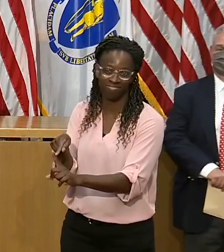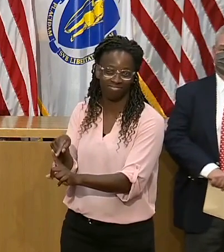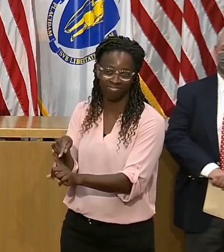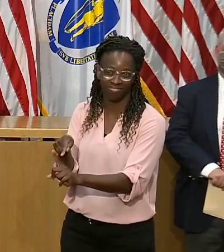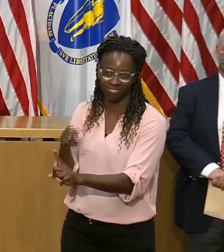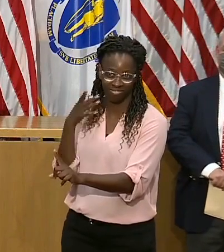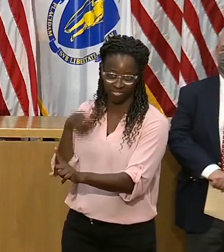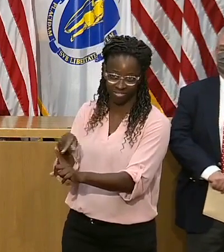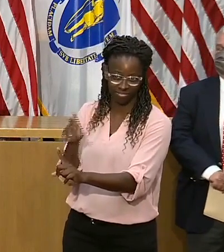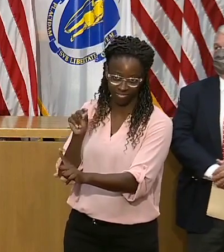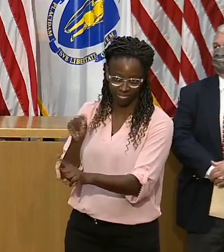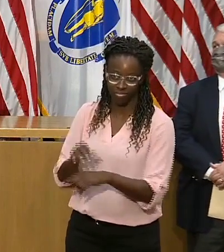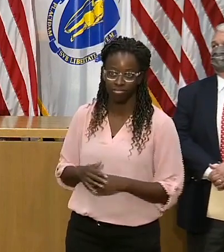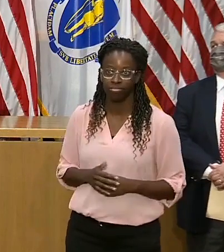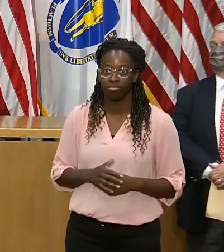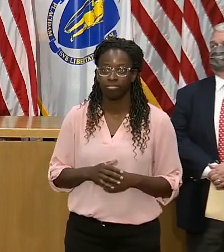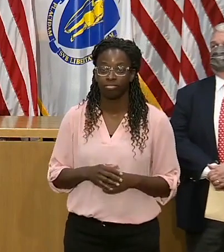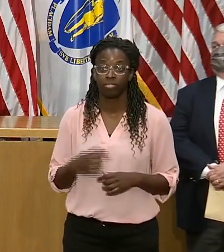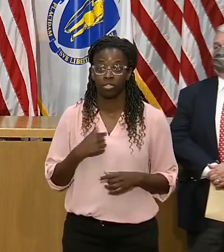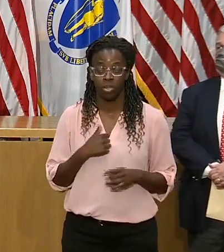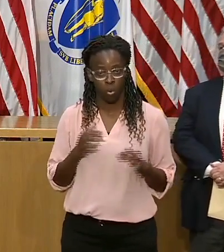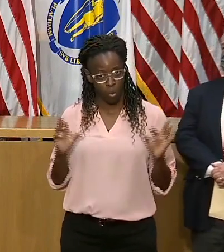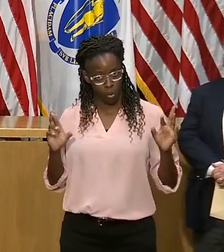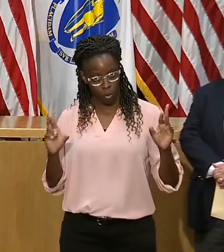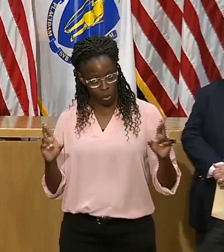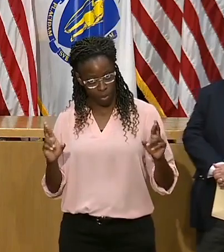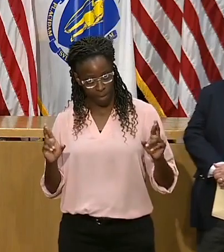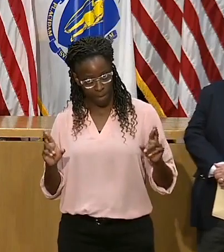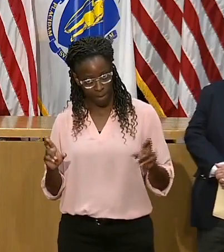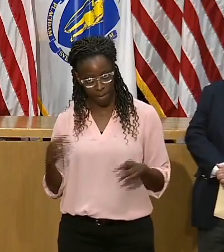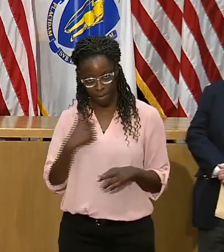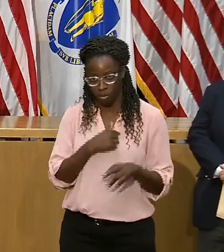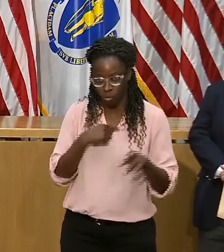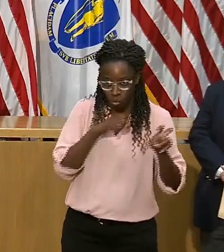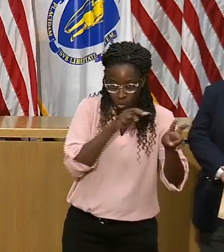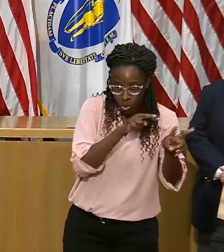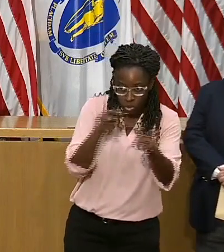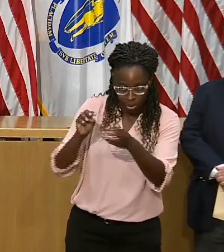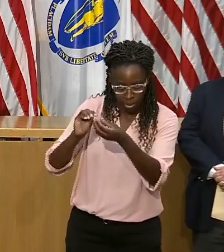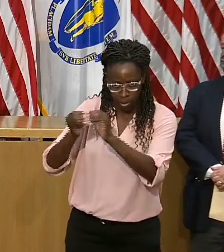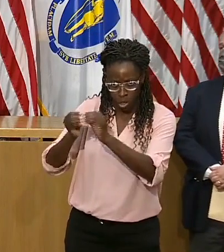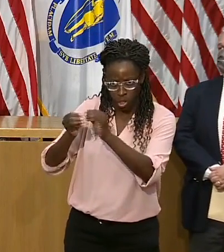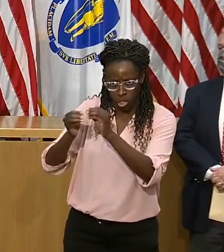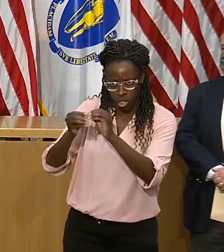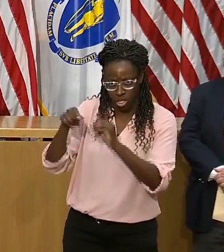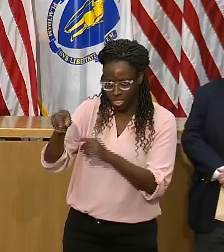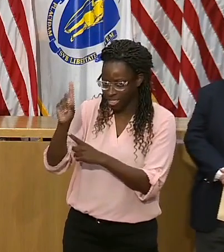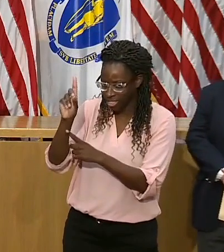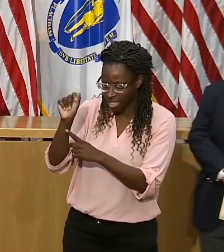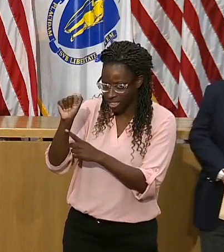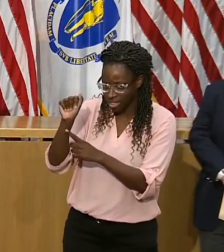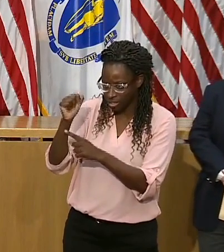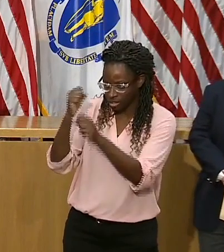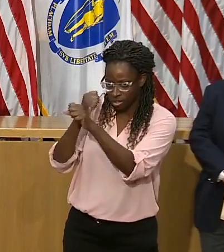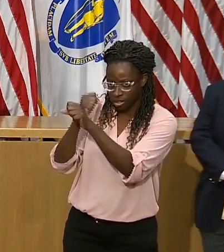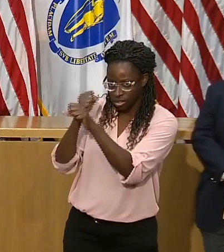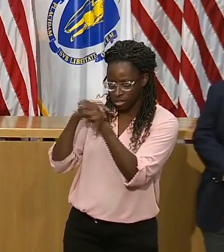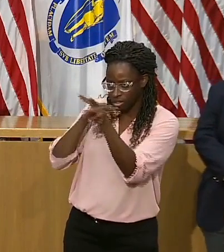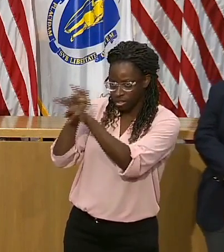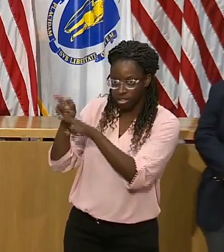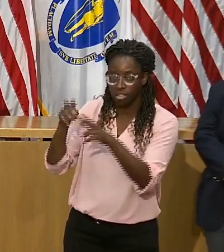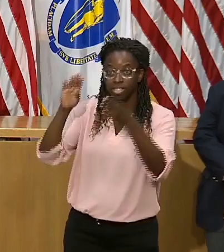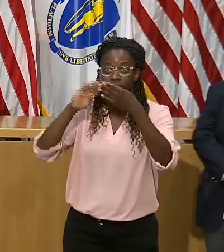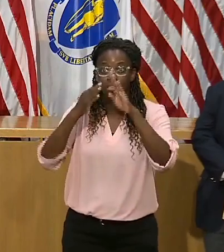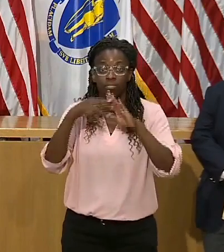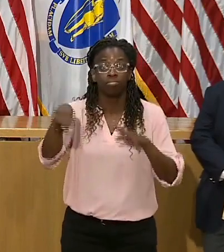reasons why we've said, look at the data. Look at the data in your own community. It's why we talked yesterday, and you'll see this in